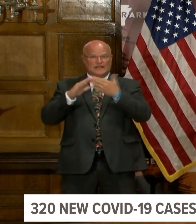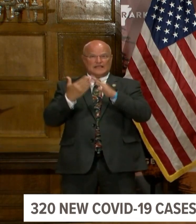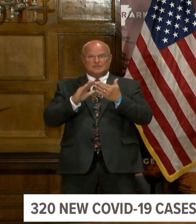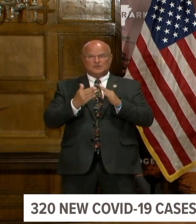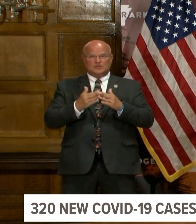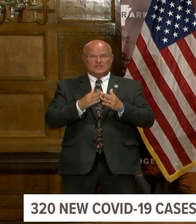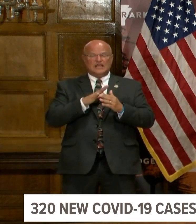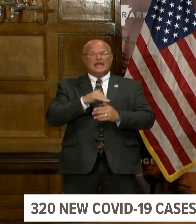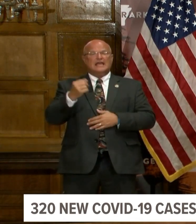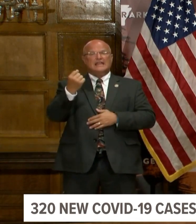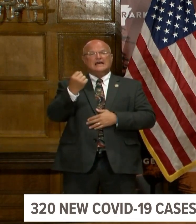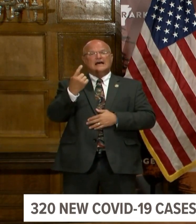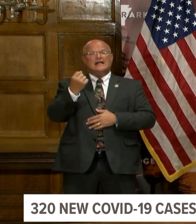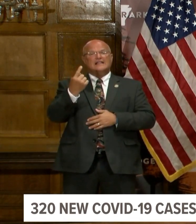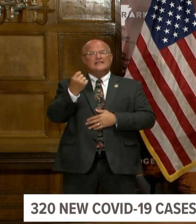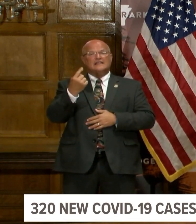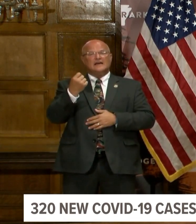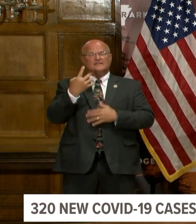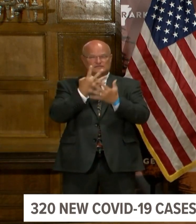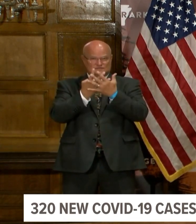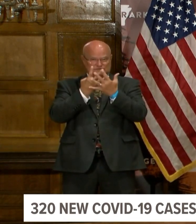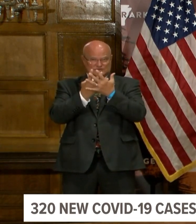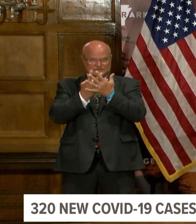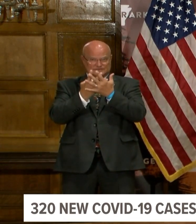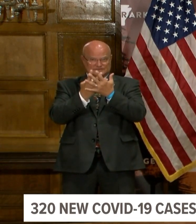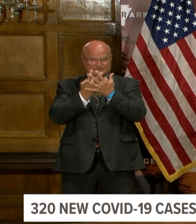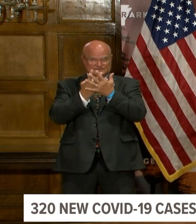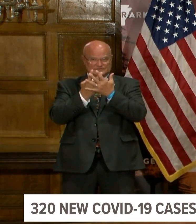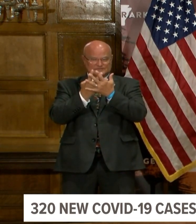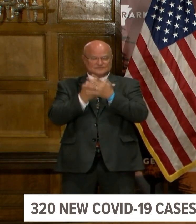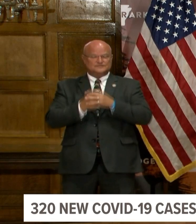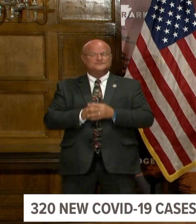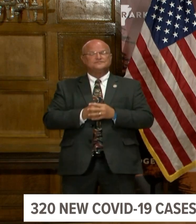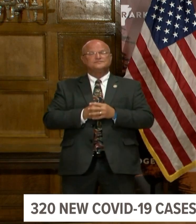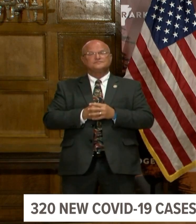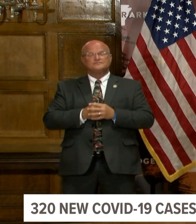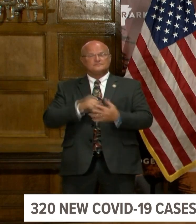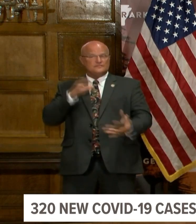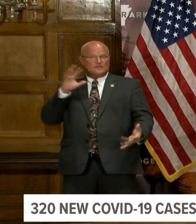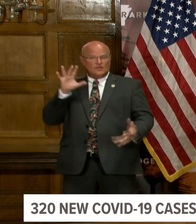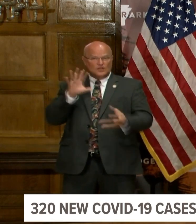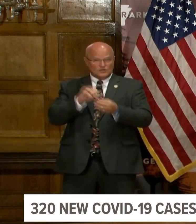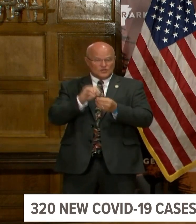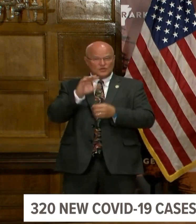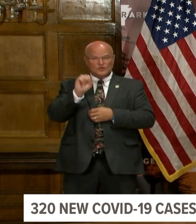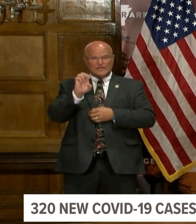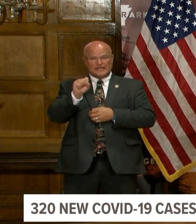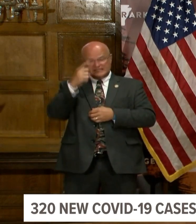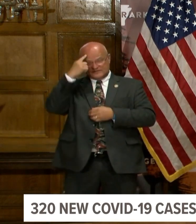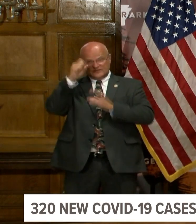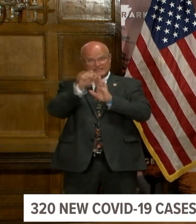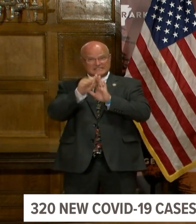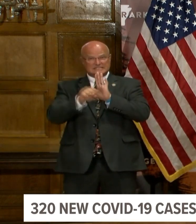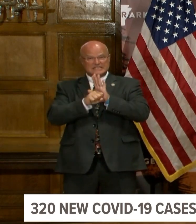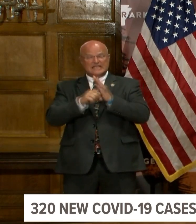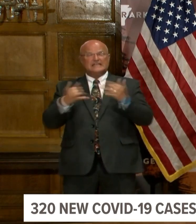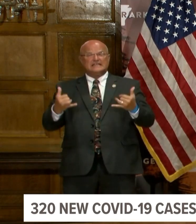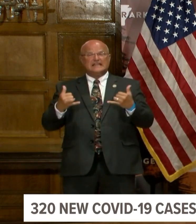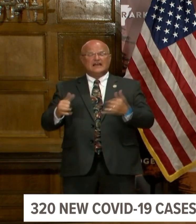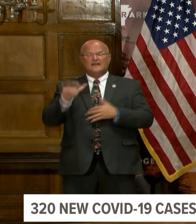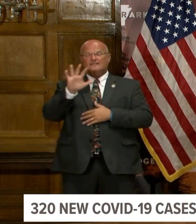community, and 11 were correctional cases. Our total cases for the state are